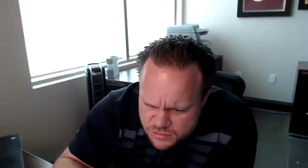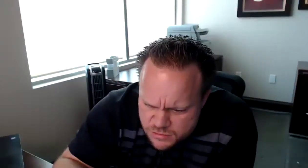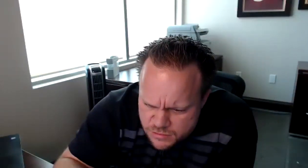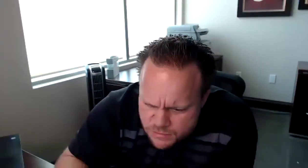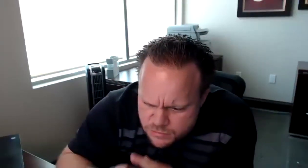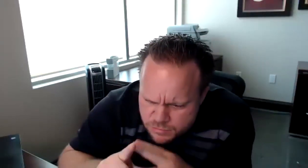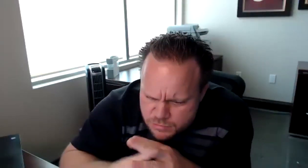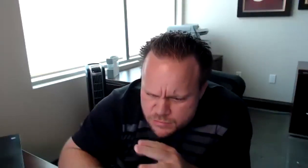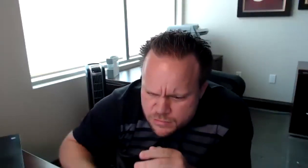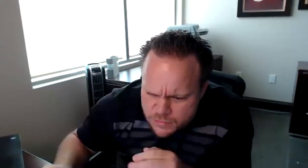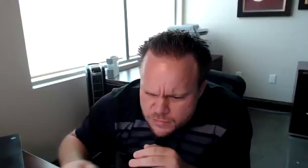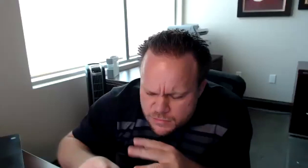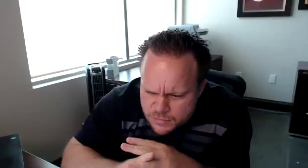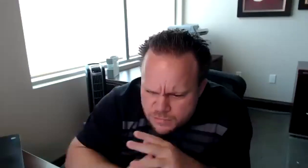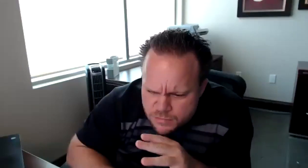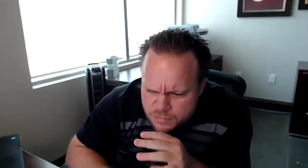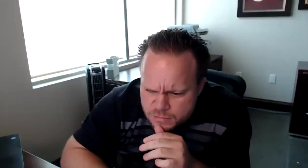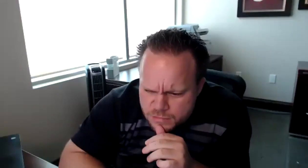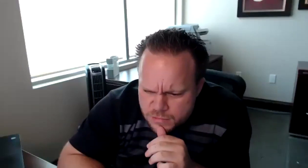Patricia? Where's Patricia?